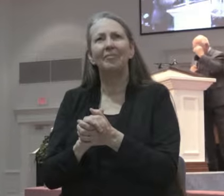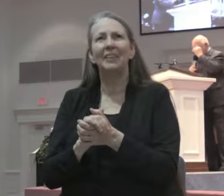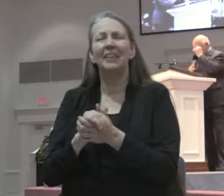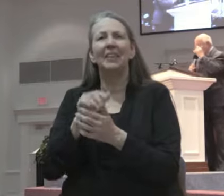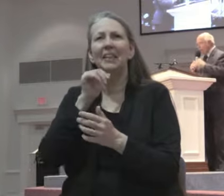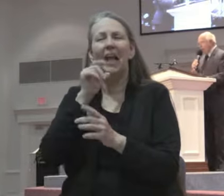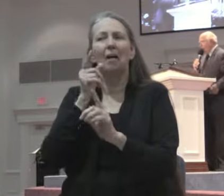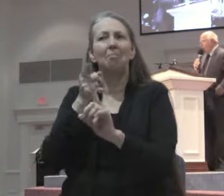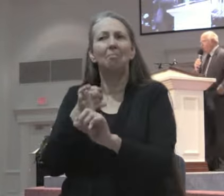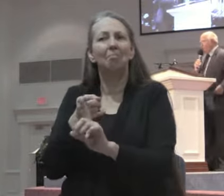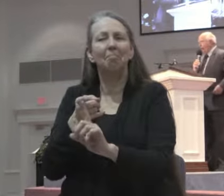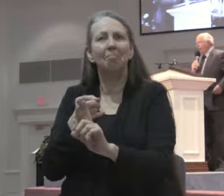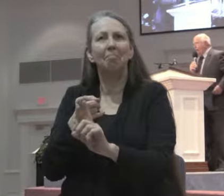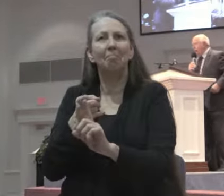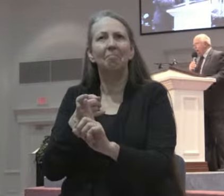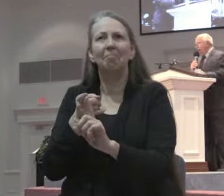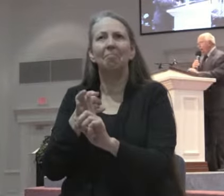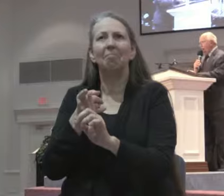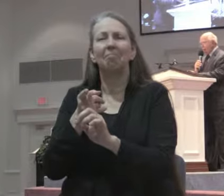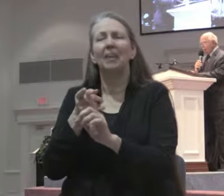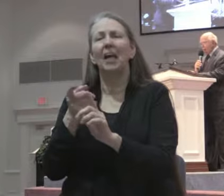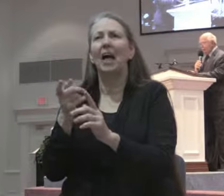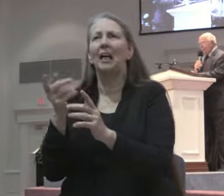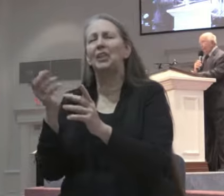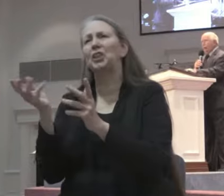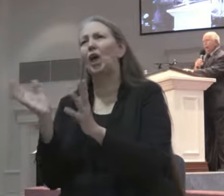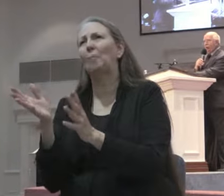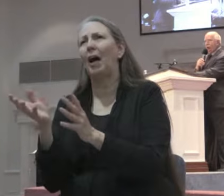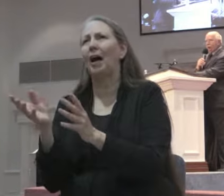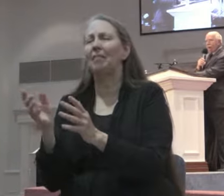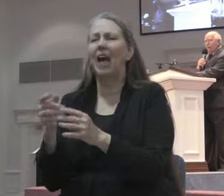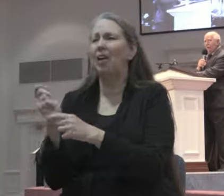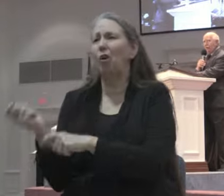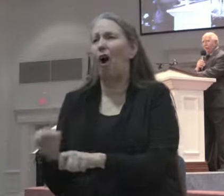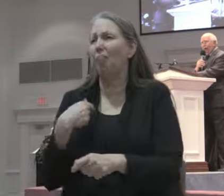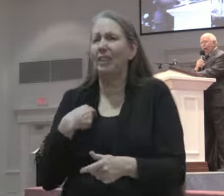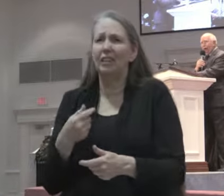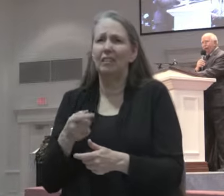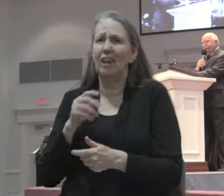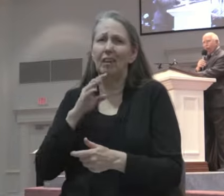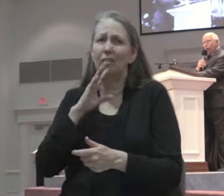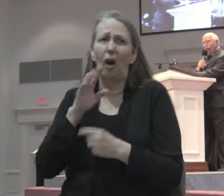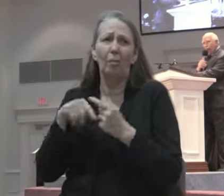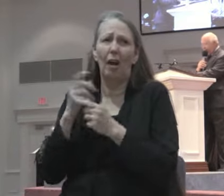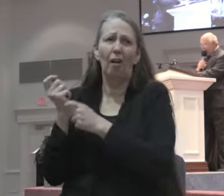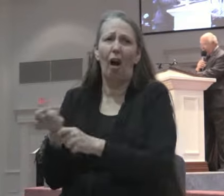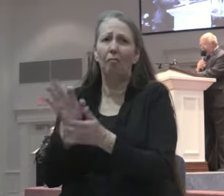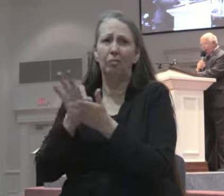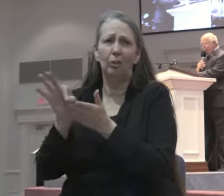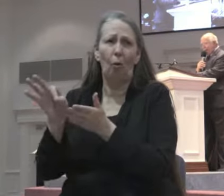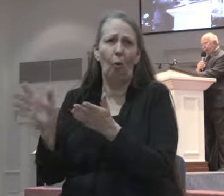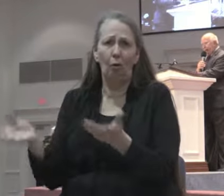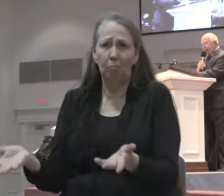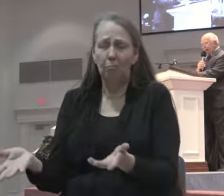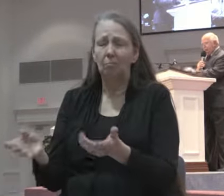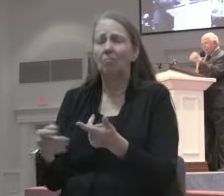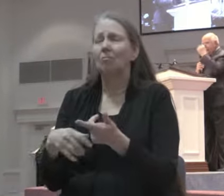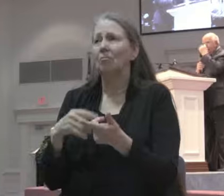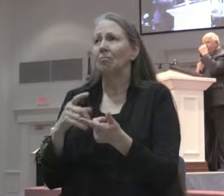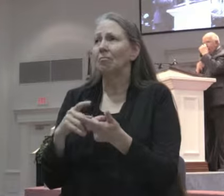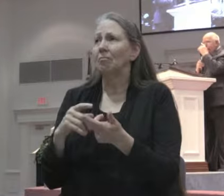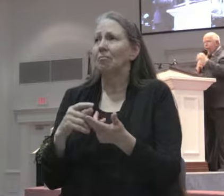Not about something that you like. I don't play golf, so I can't talk about my golf score. And in